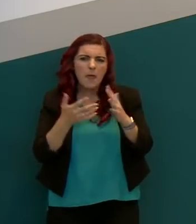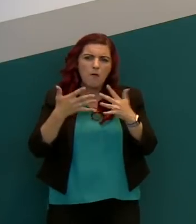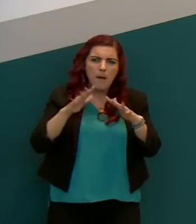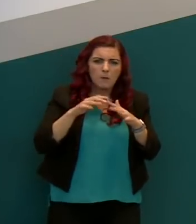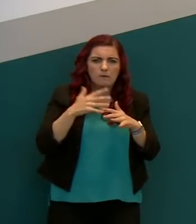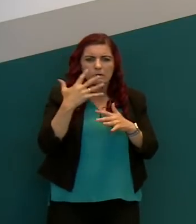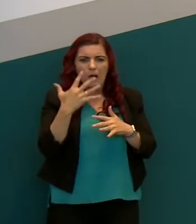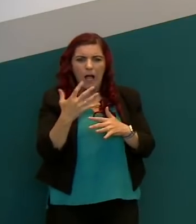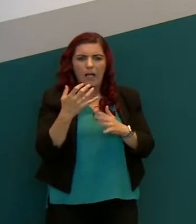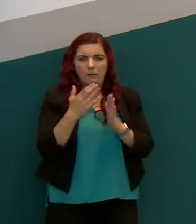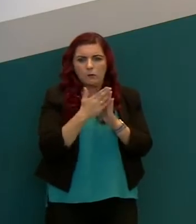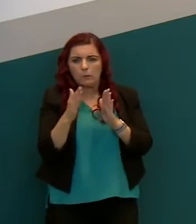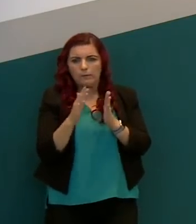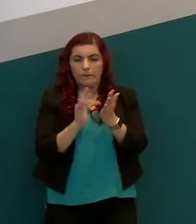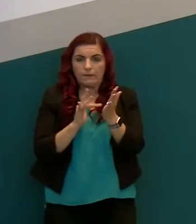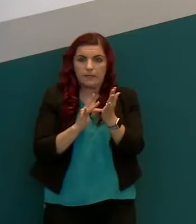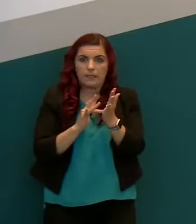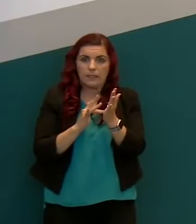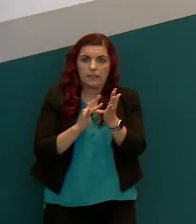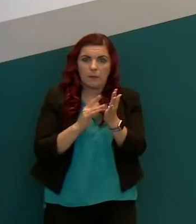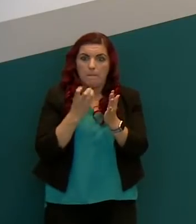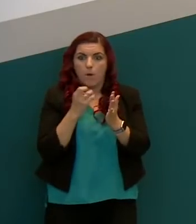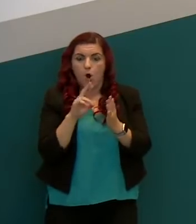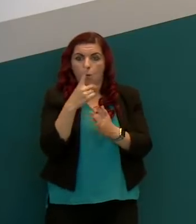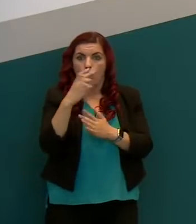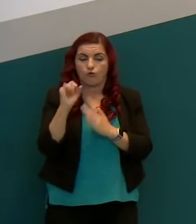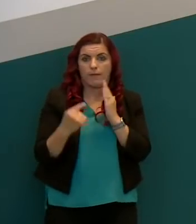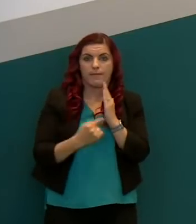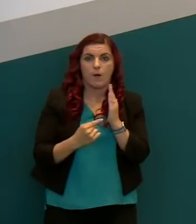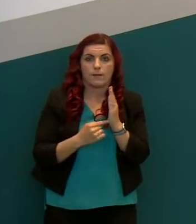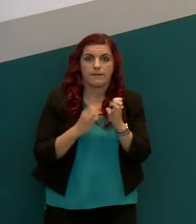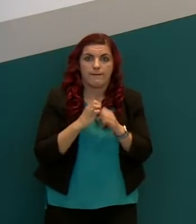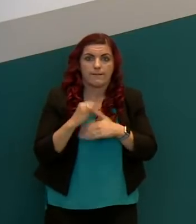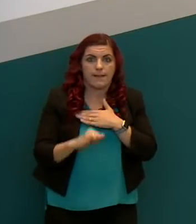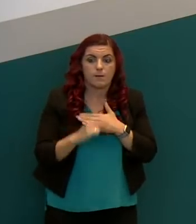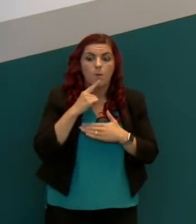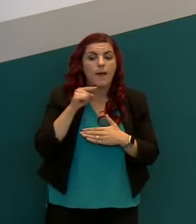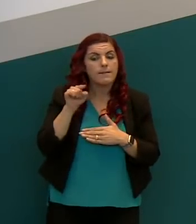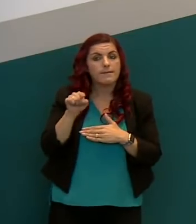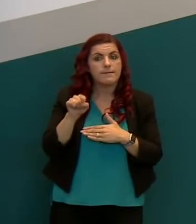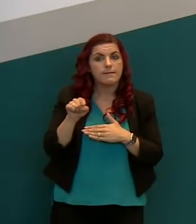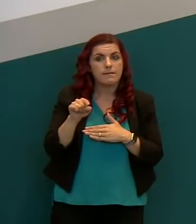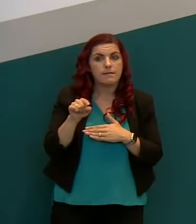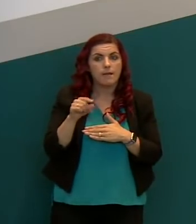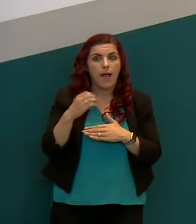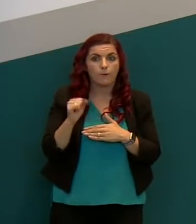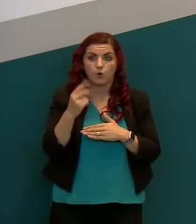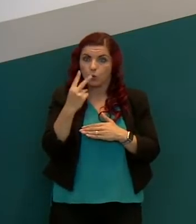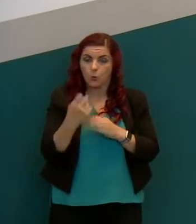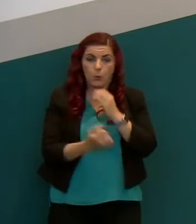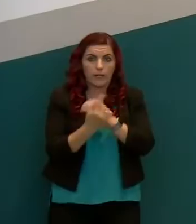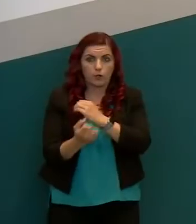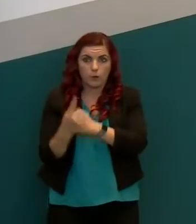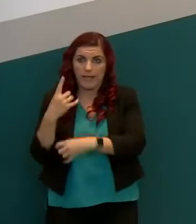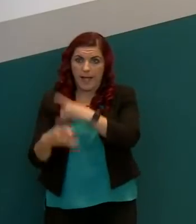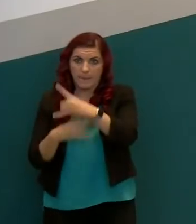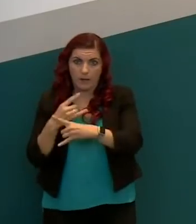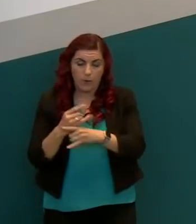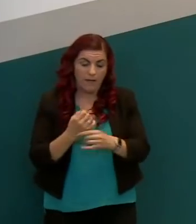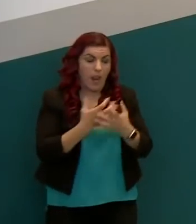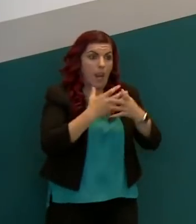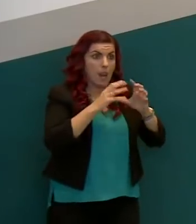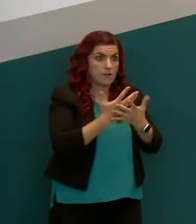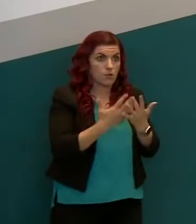and 15 per 100,000. But so it indicates that we have two issues going on here. These very large